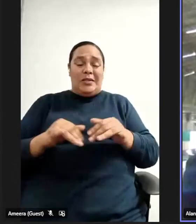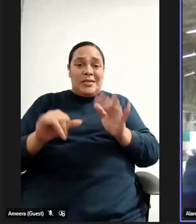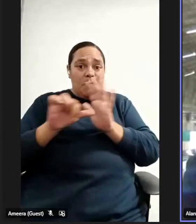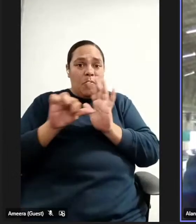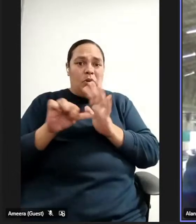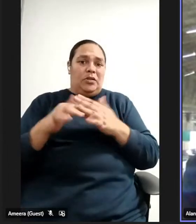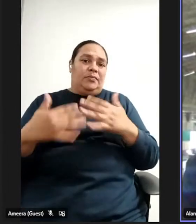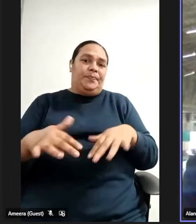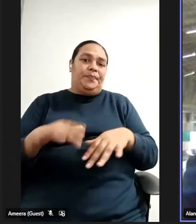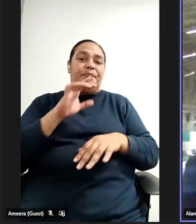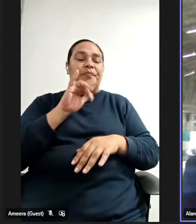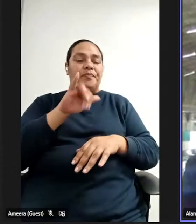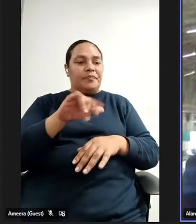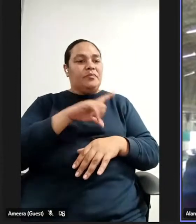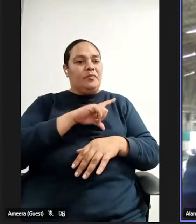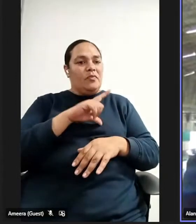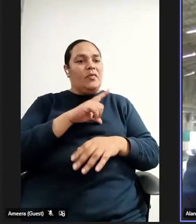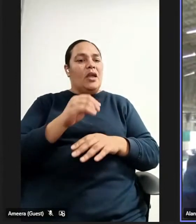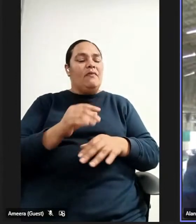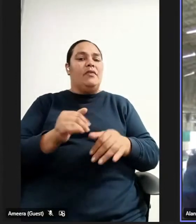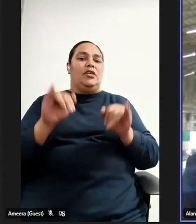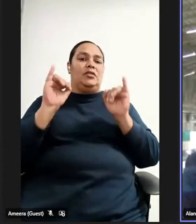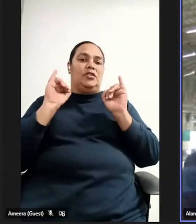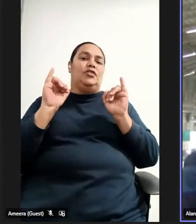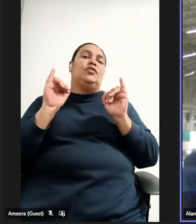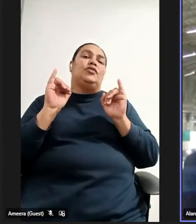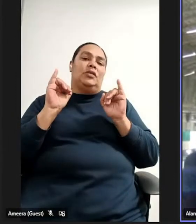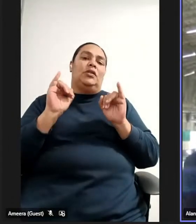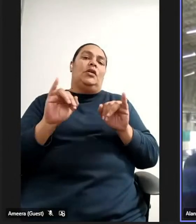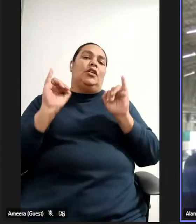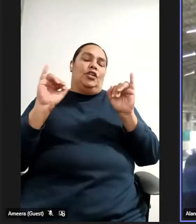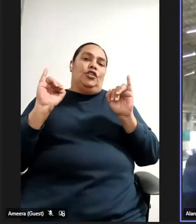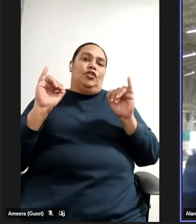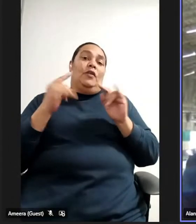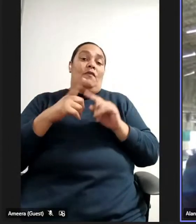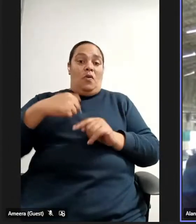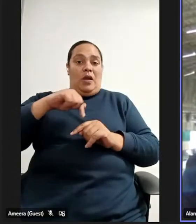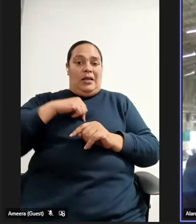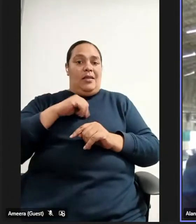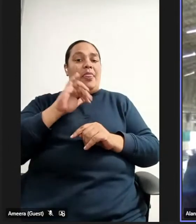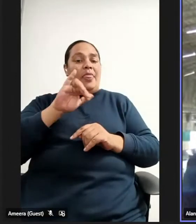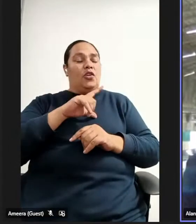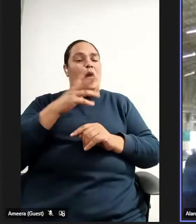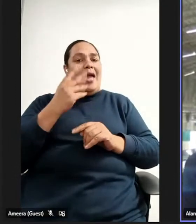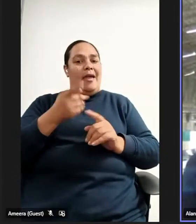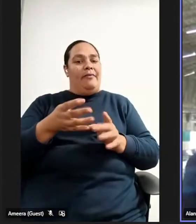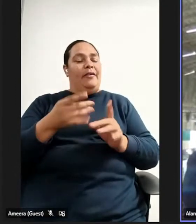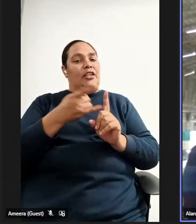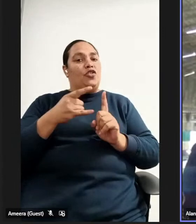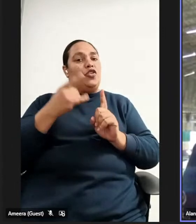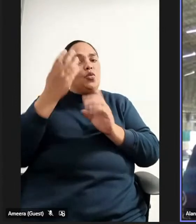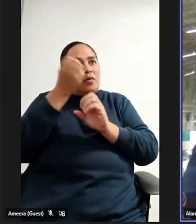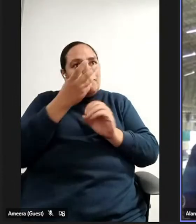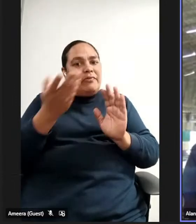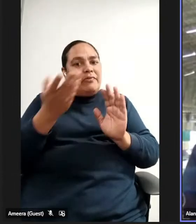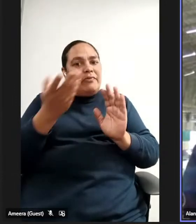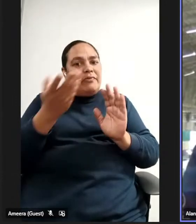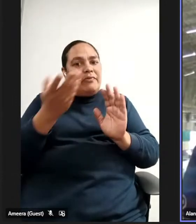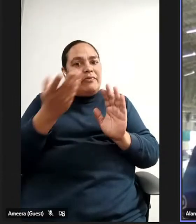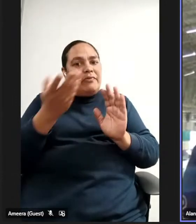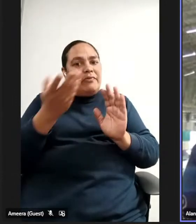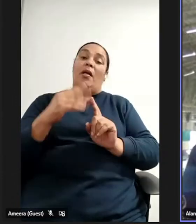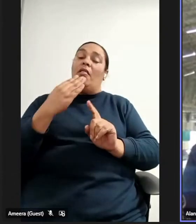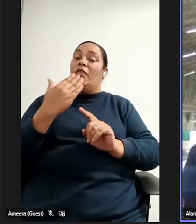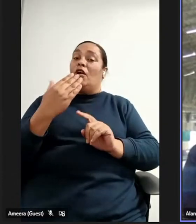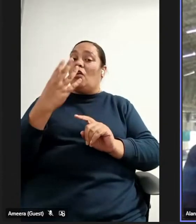it is such an urgency for us. That's why we're holding these Digicons, to keep people up to date. So thank you for that question. And there's a lot of